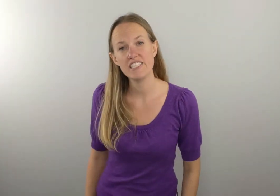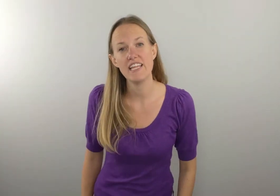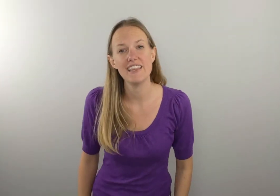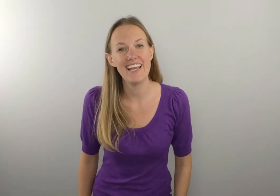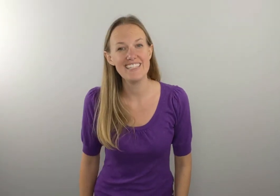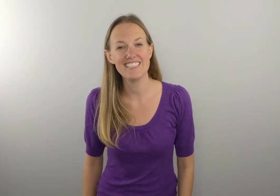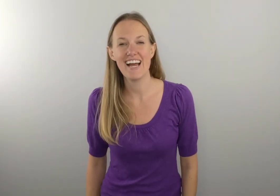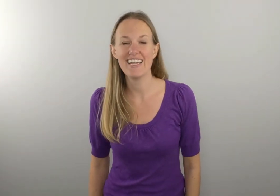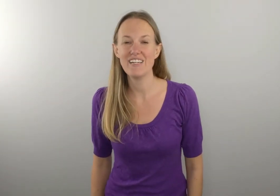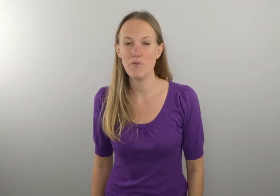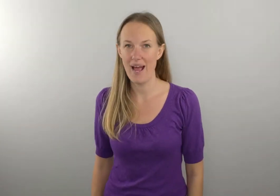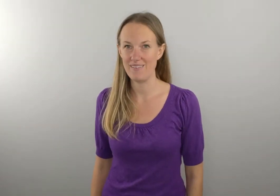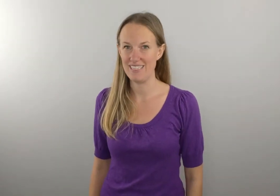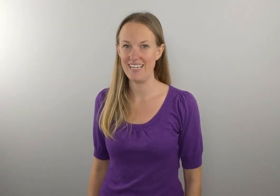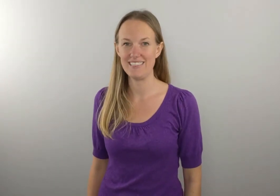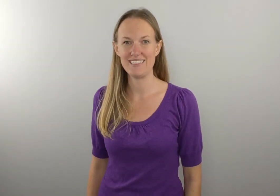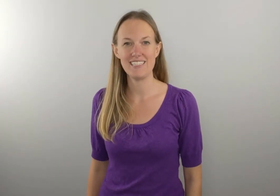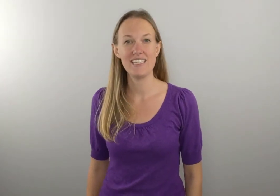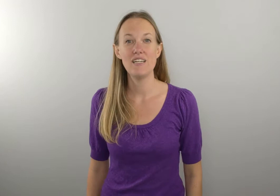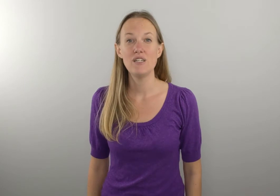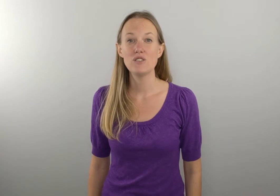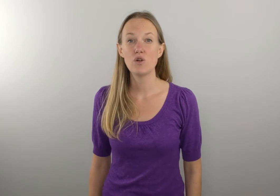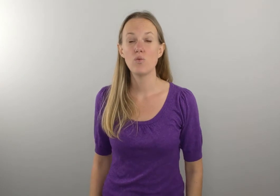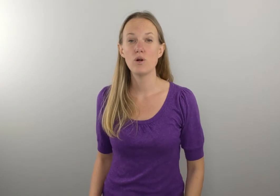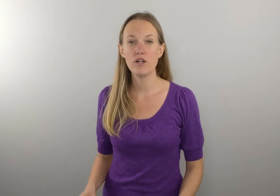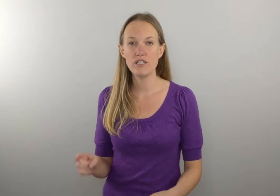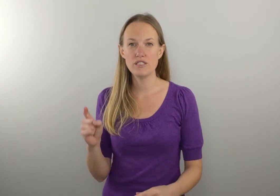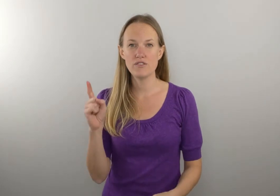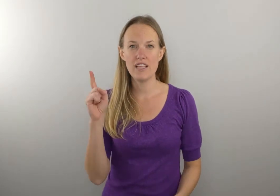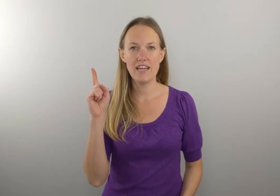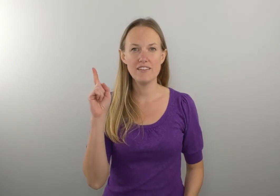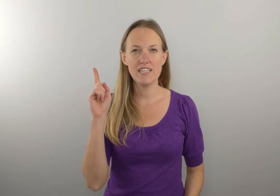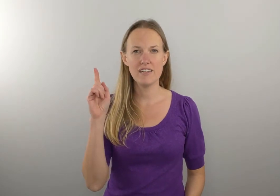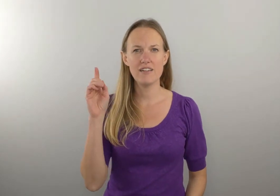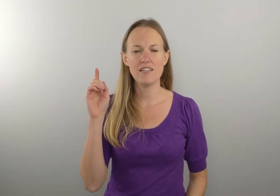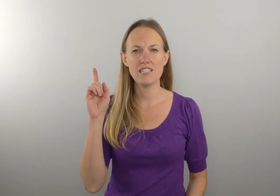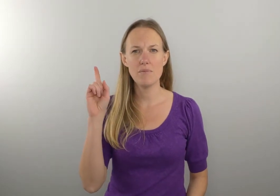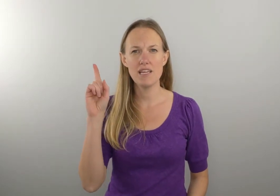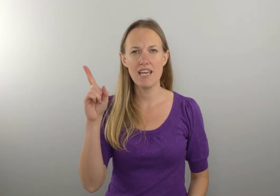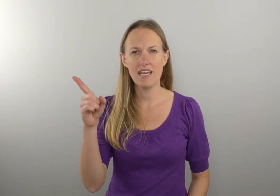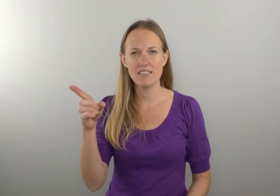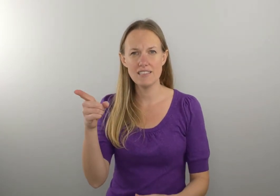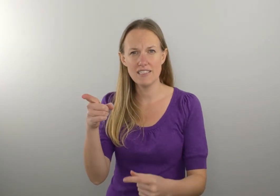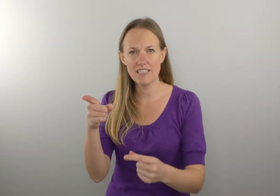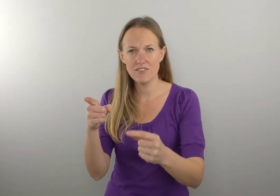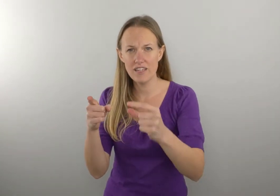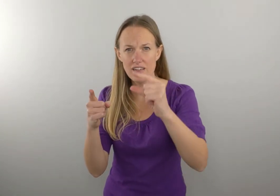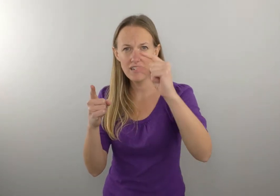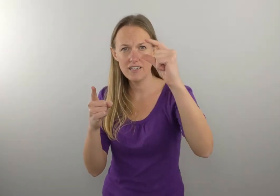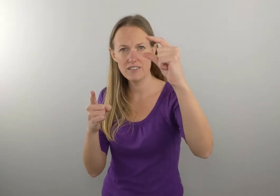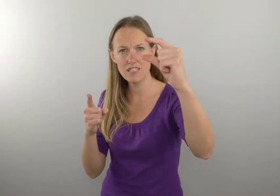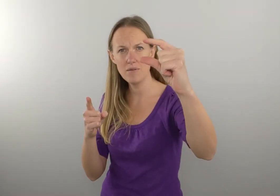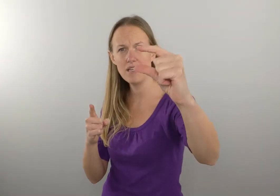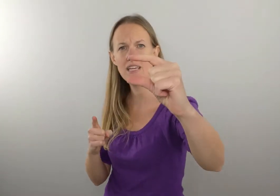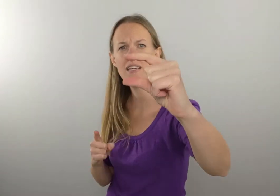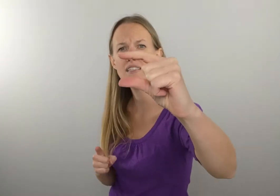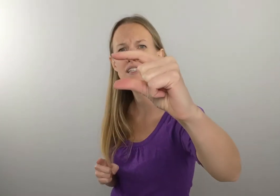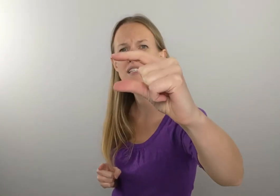and light shined around us. So word, so for that you take your non-dominant hand, index finger, and your dominant hand, you're going to